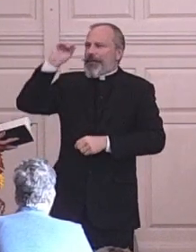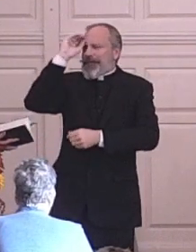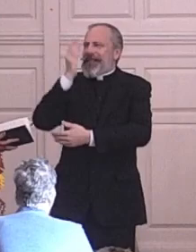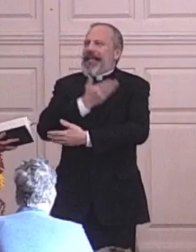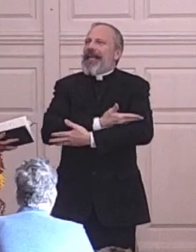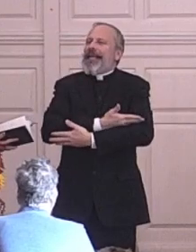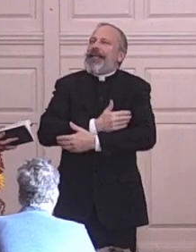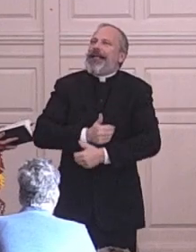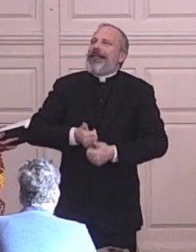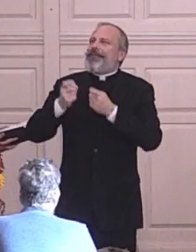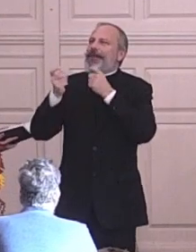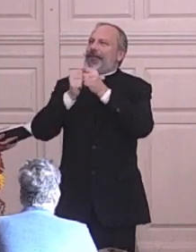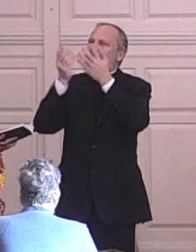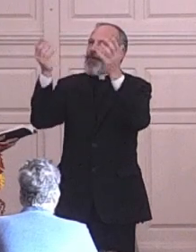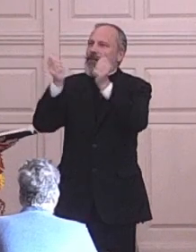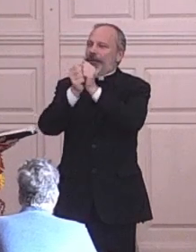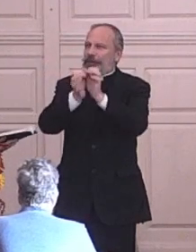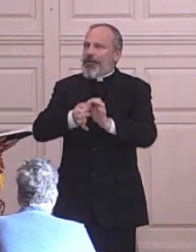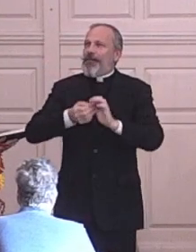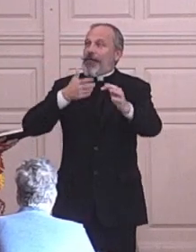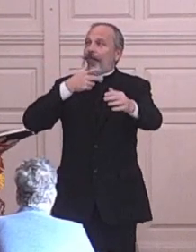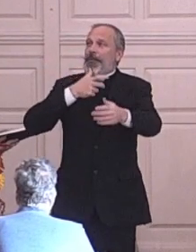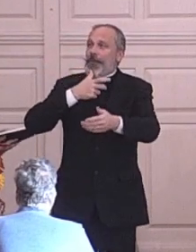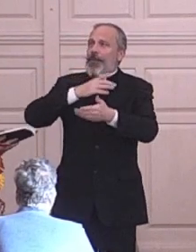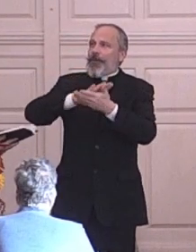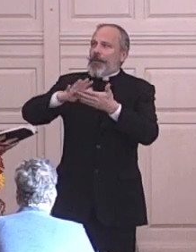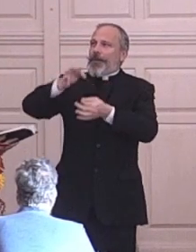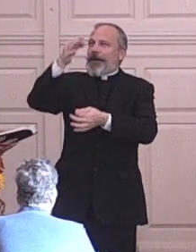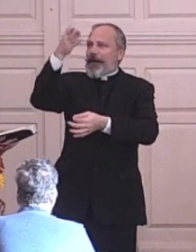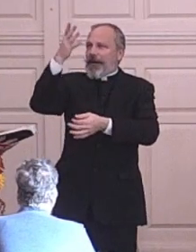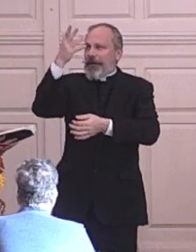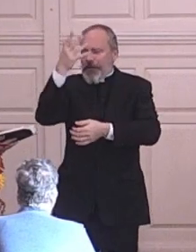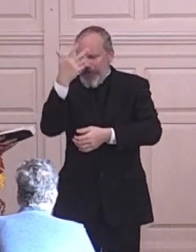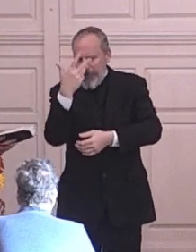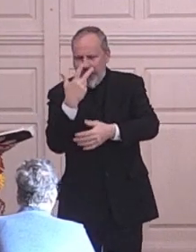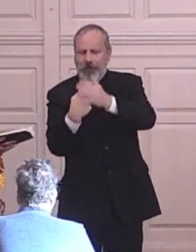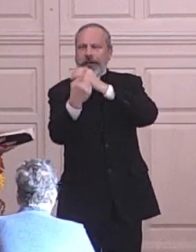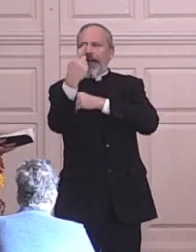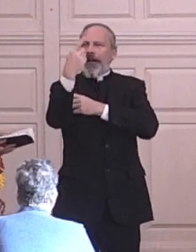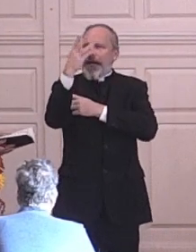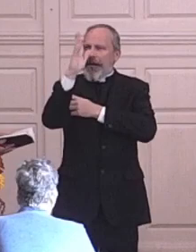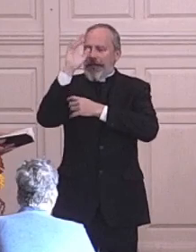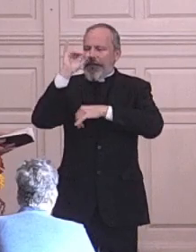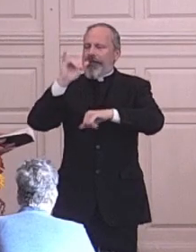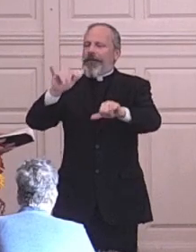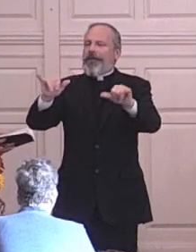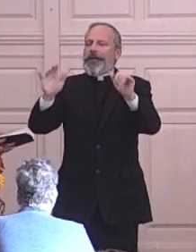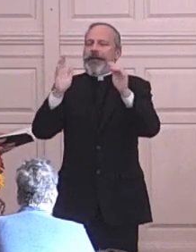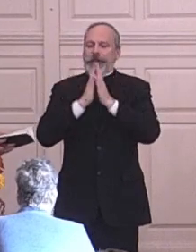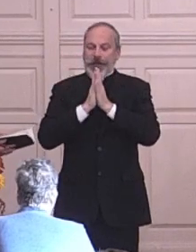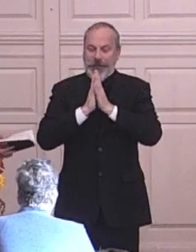lives and reigns with you in the unity of the Holy Spirit, one God forever and ever.